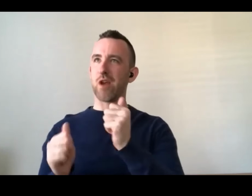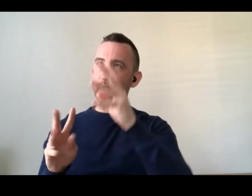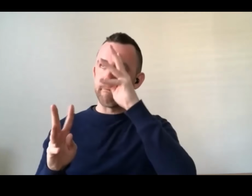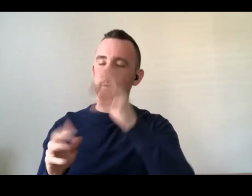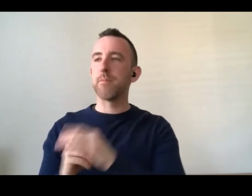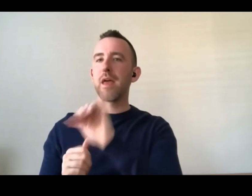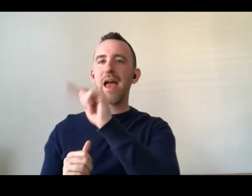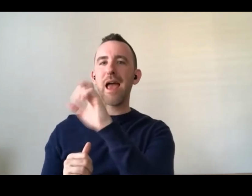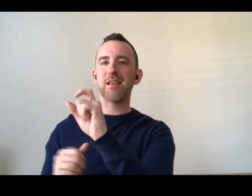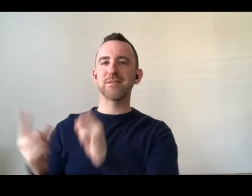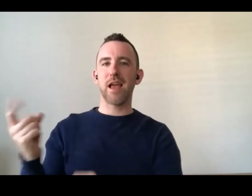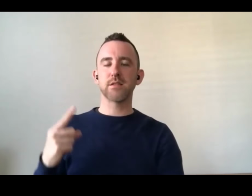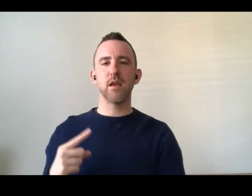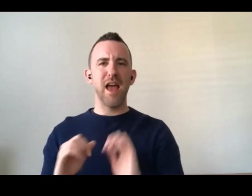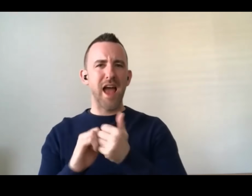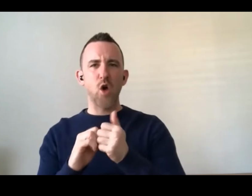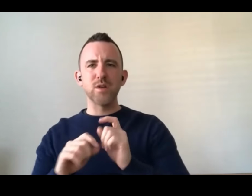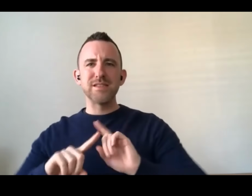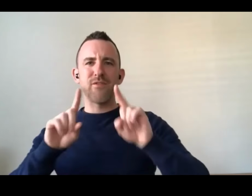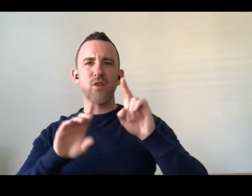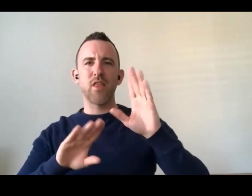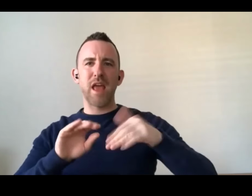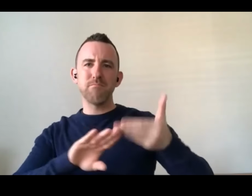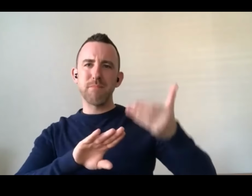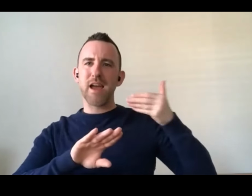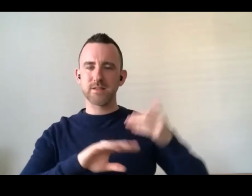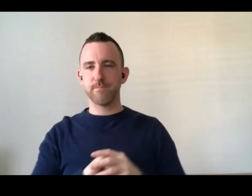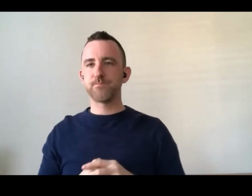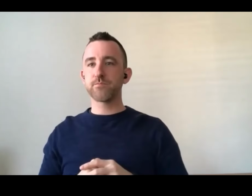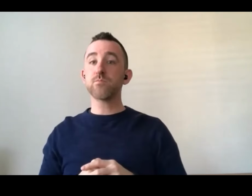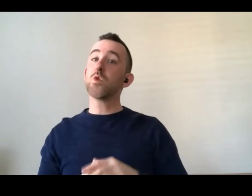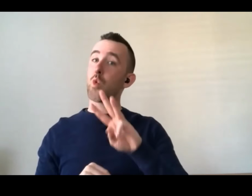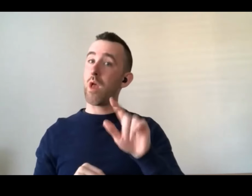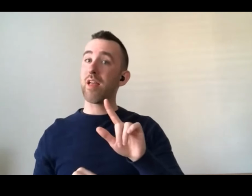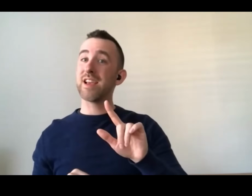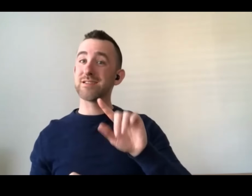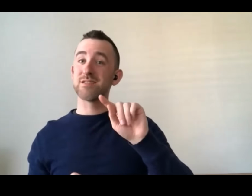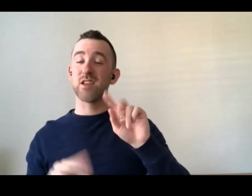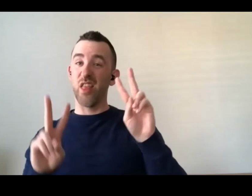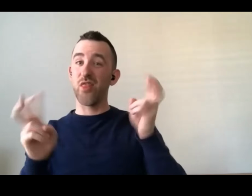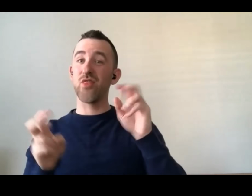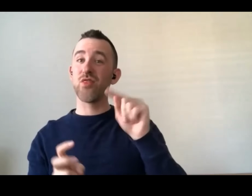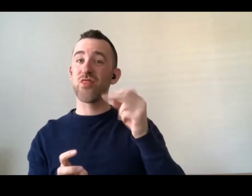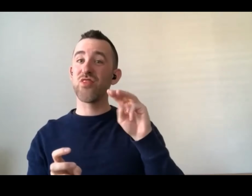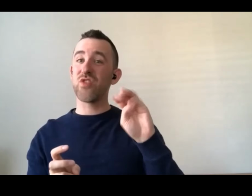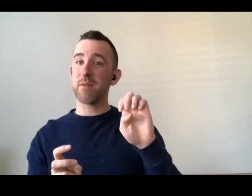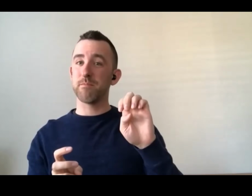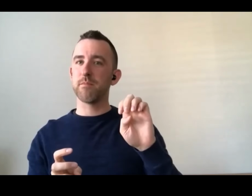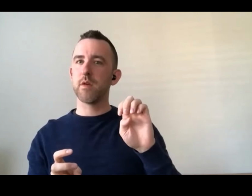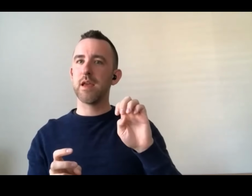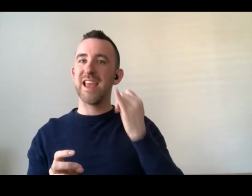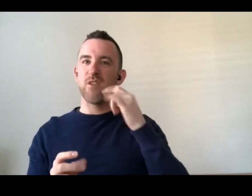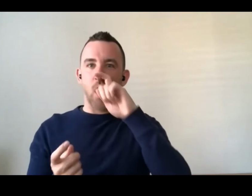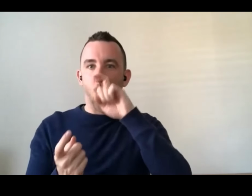Alex asks, how does this hunt differ from past hunts? Well, it's a themed fantasy hunt, first of all. So if you like wizards and witches